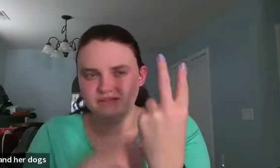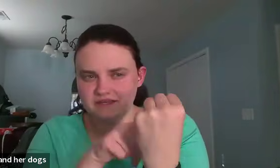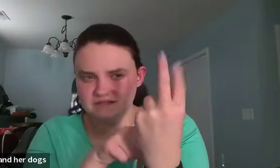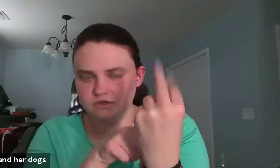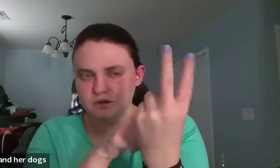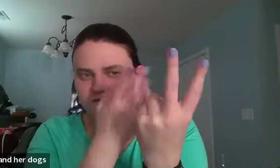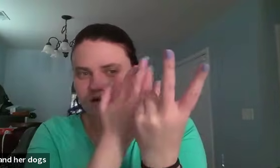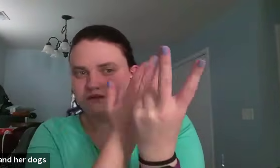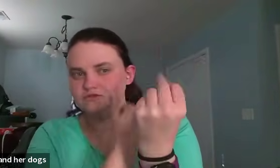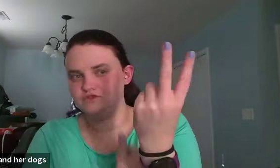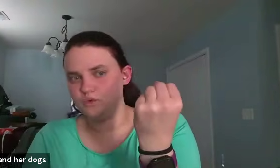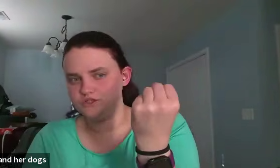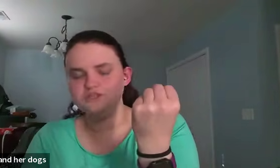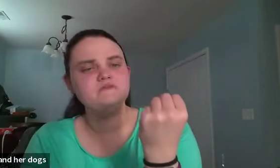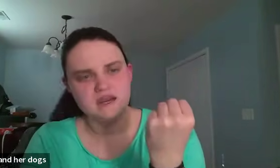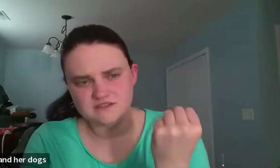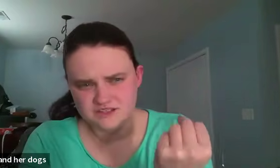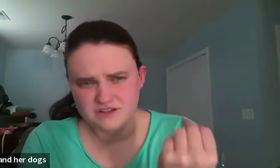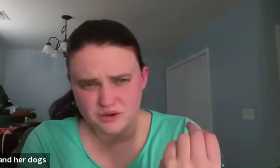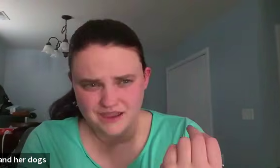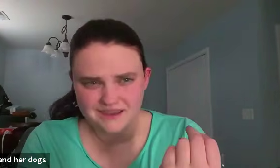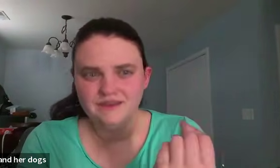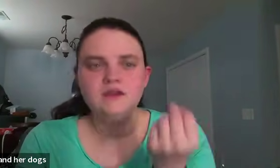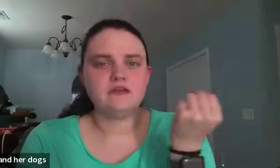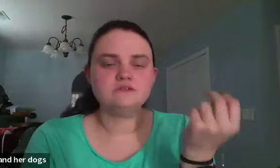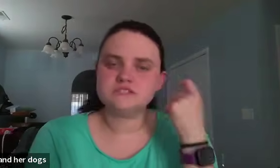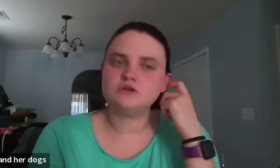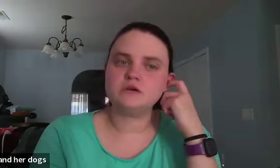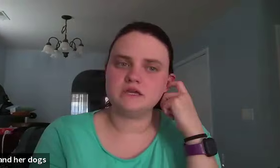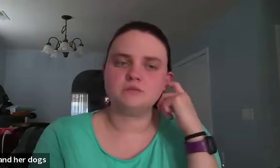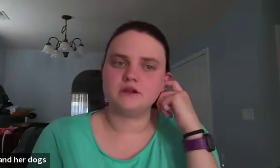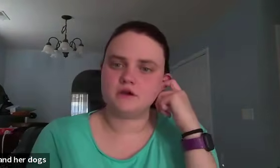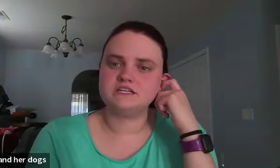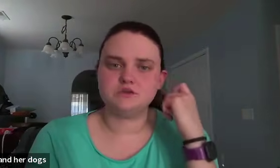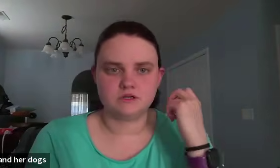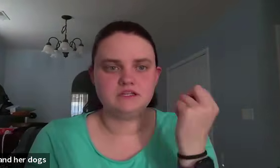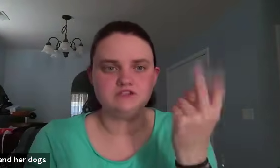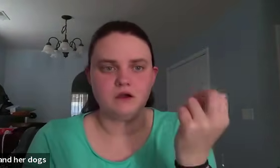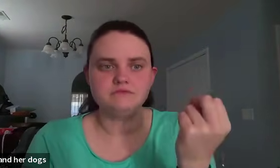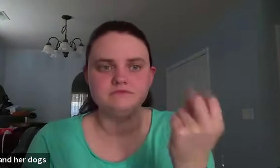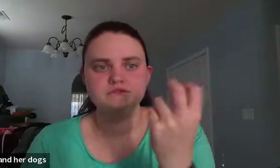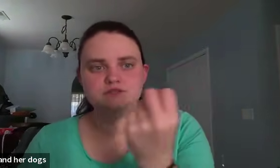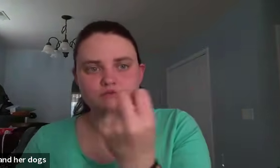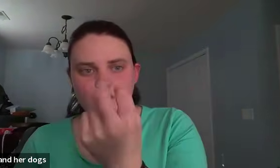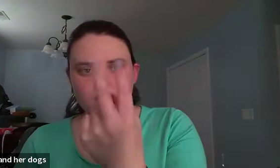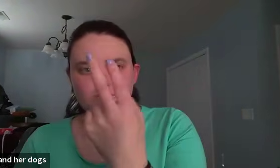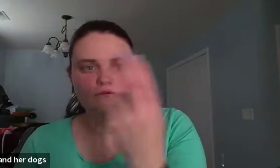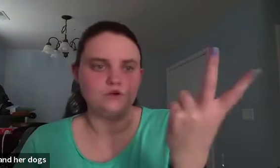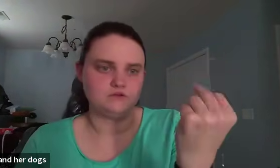like this, where you have it coming towards you, that is also okay. That'll still get your point across that it's 12. So 12 or